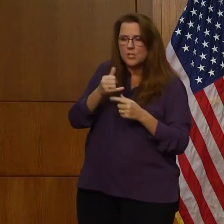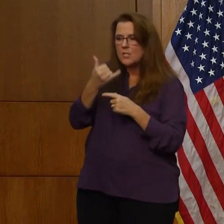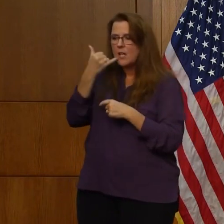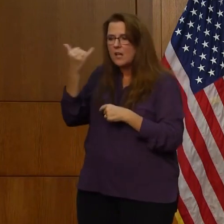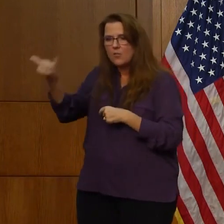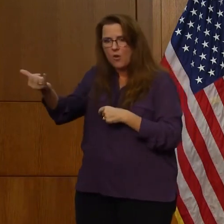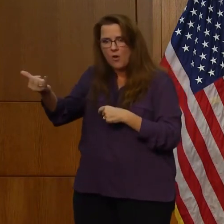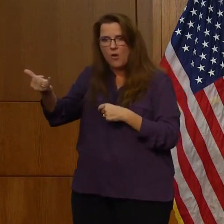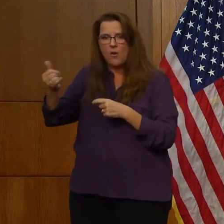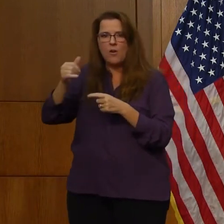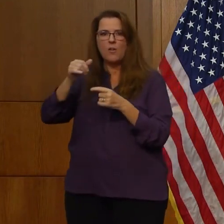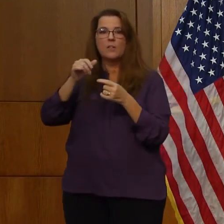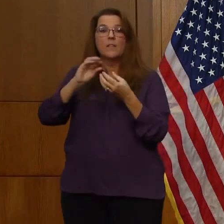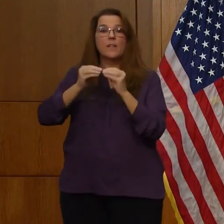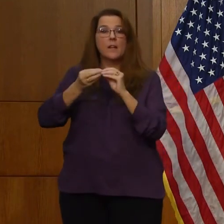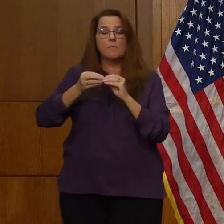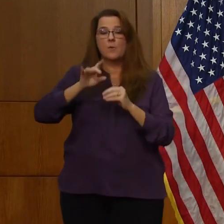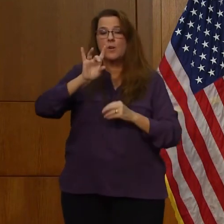line at